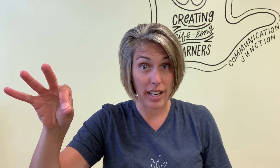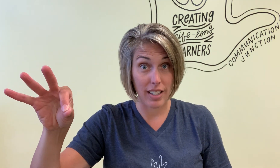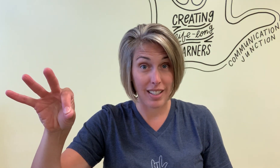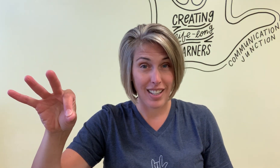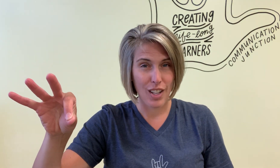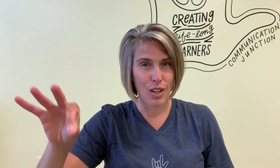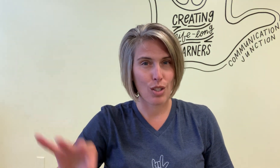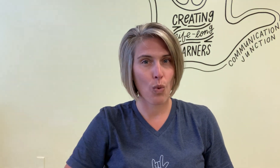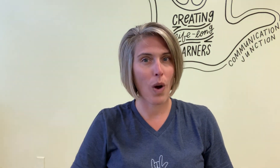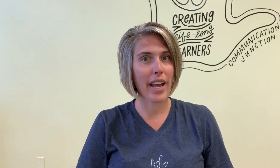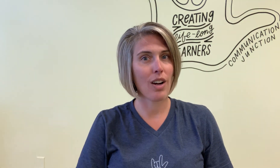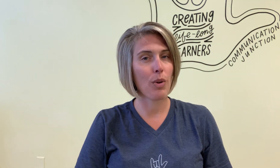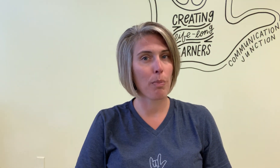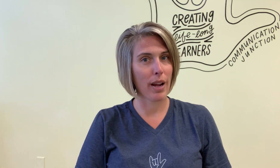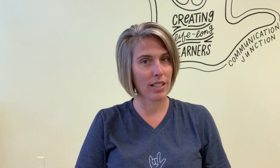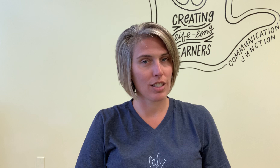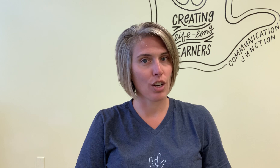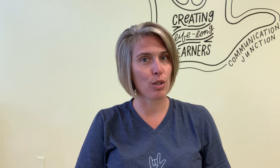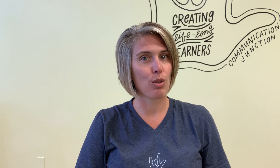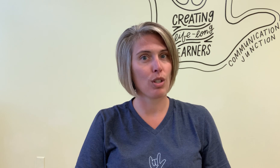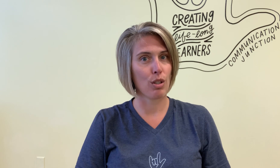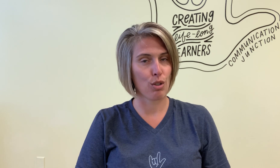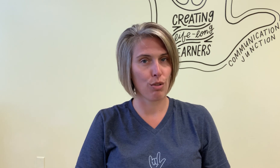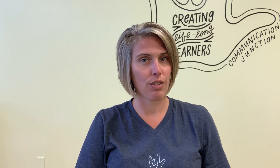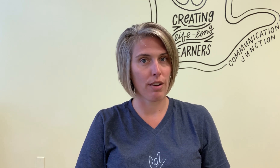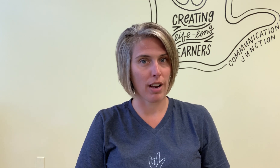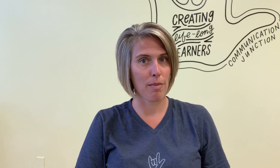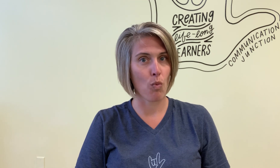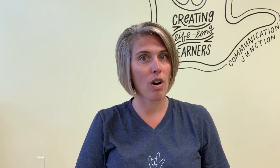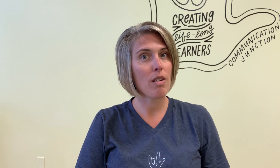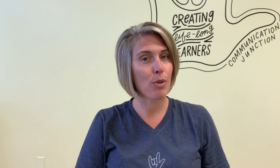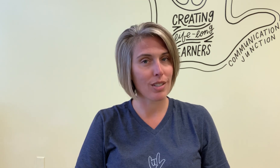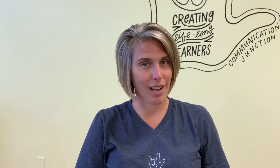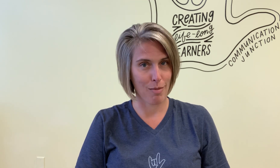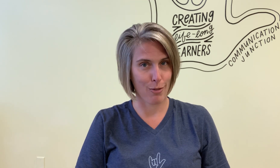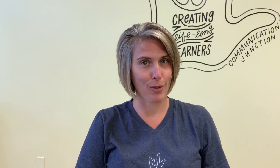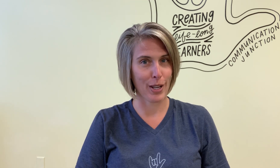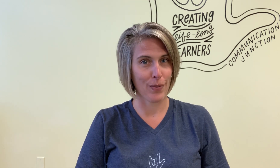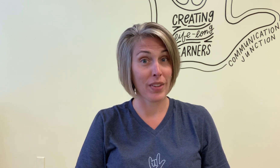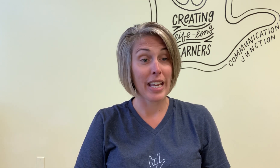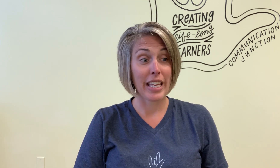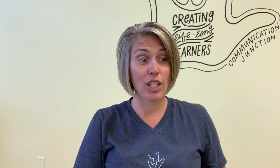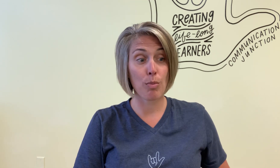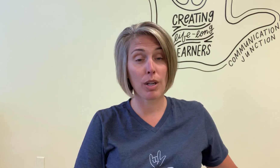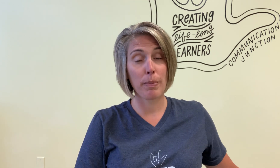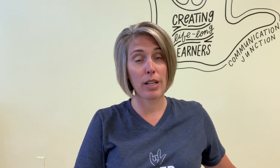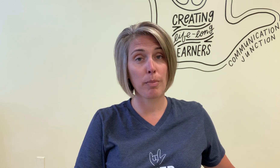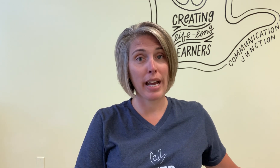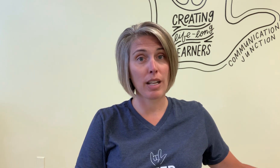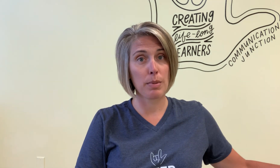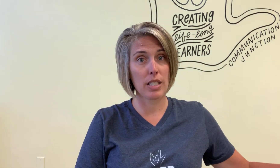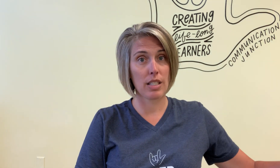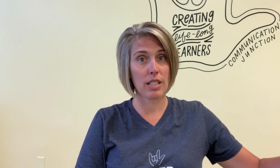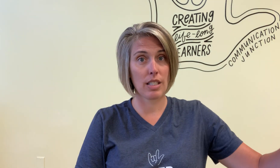Right? So why don't we practice our two little shoe fly rhyme one more time before we go? Can you bring Peter back?